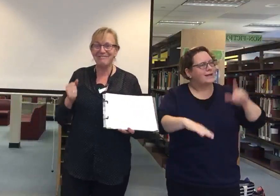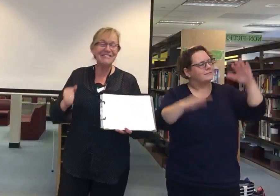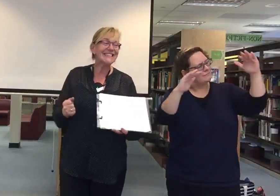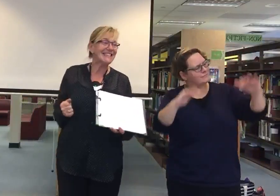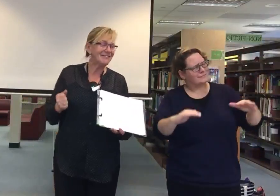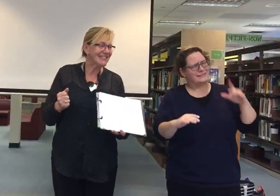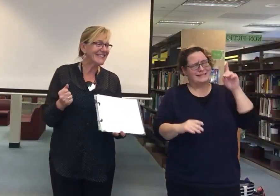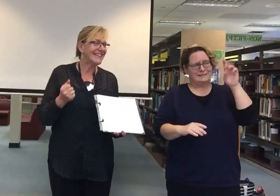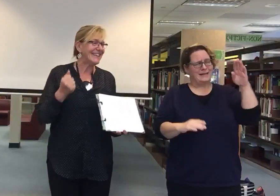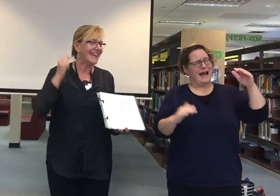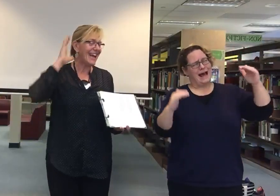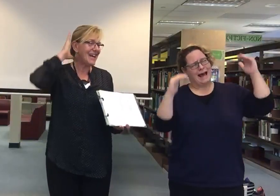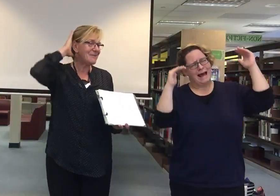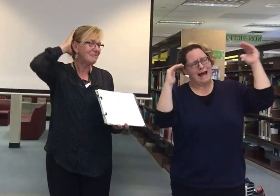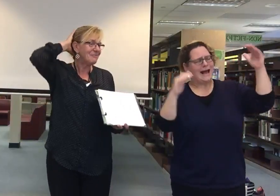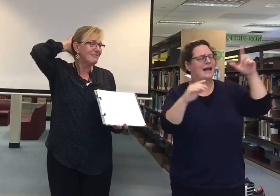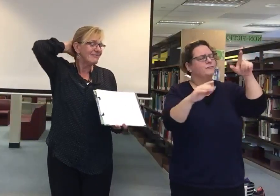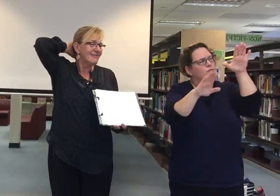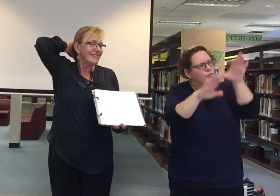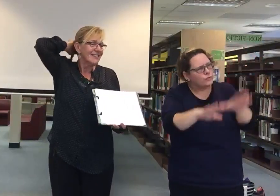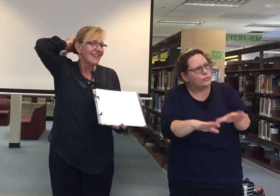are like really